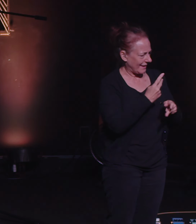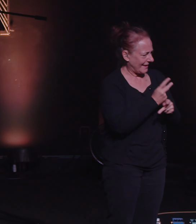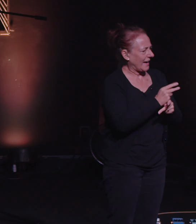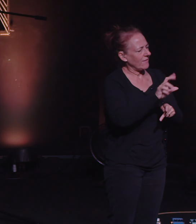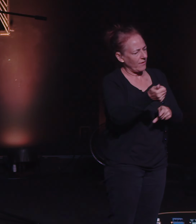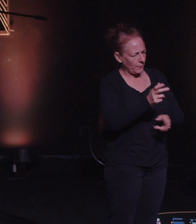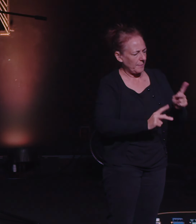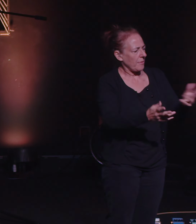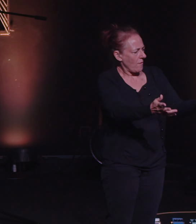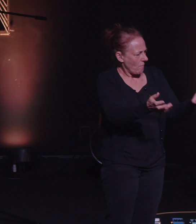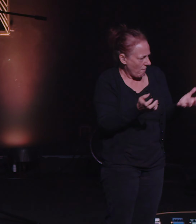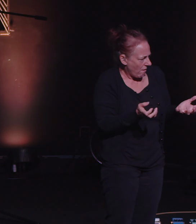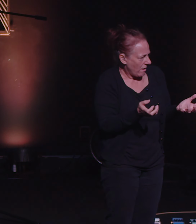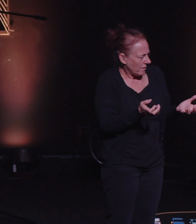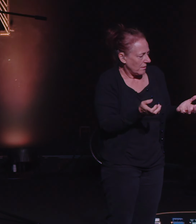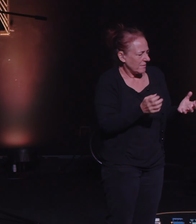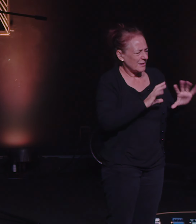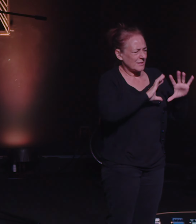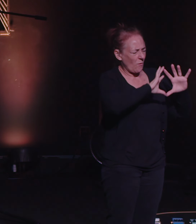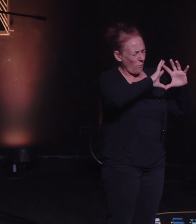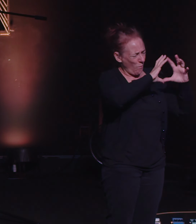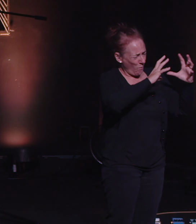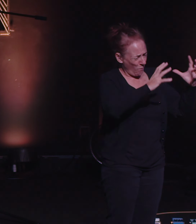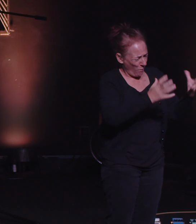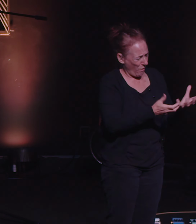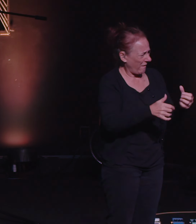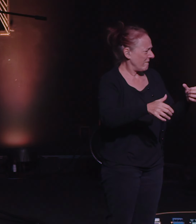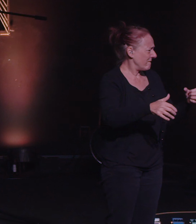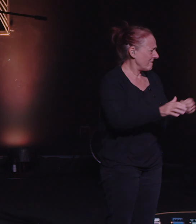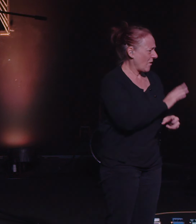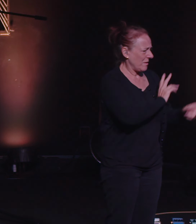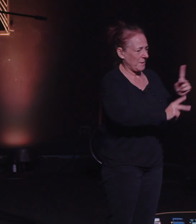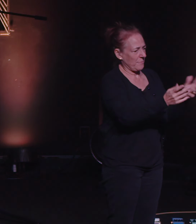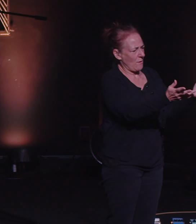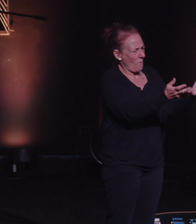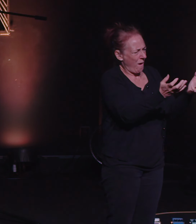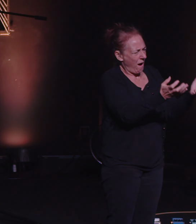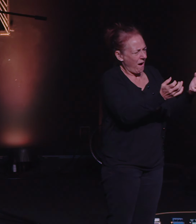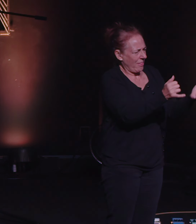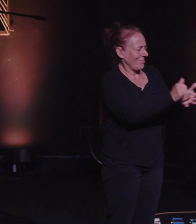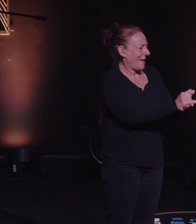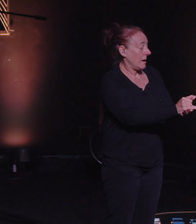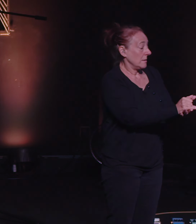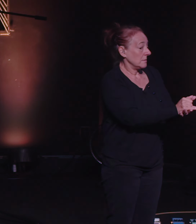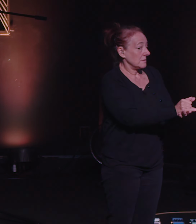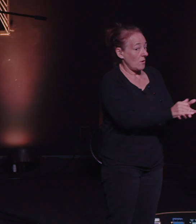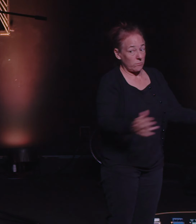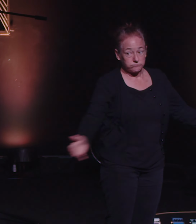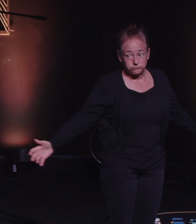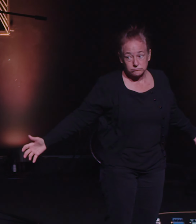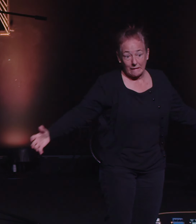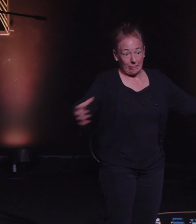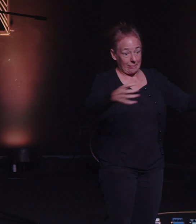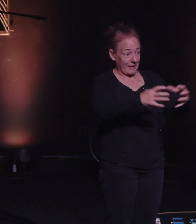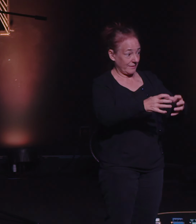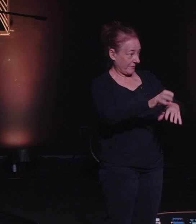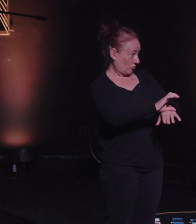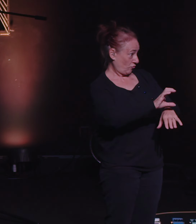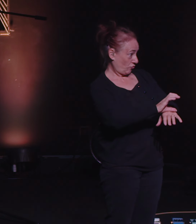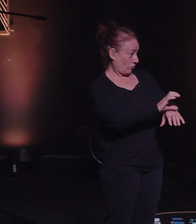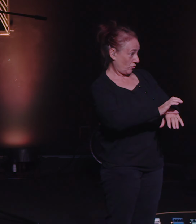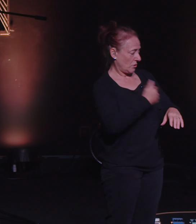of people. There is a world full of people that need that. And so collectively, as a church, we're